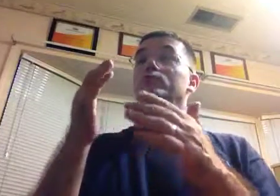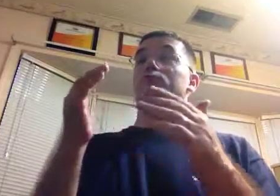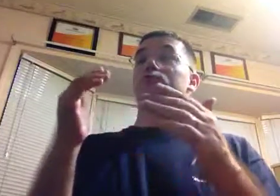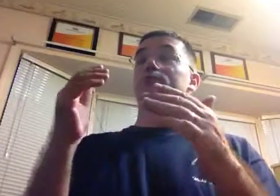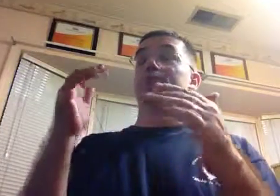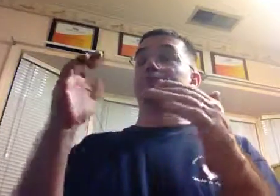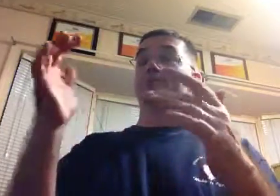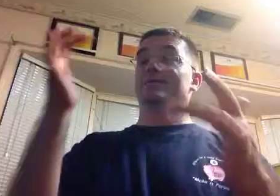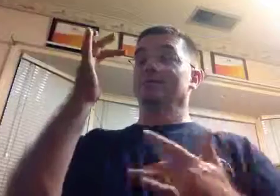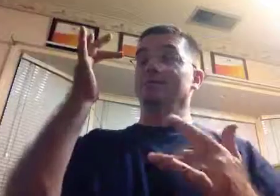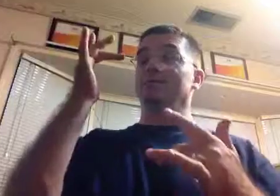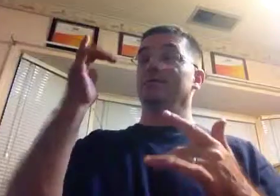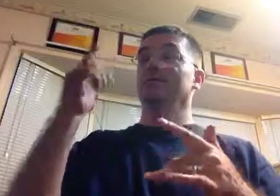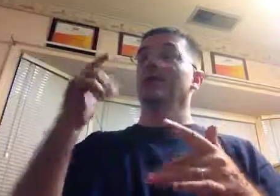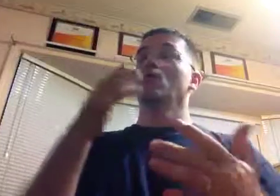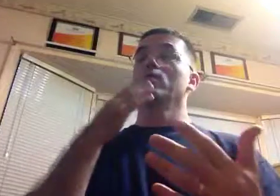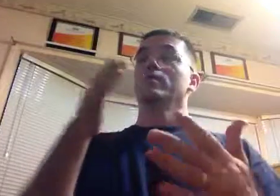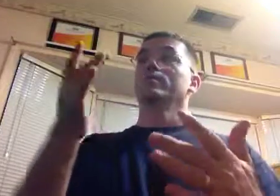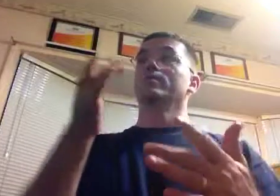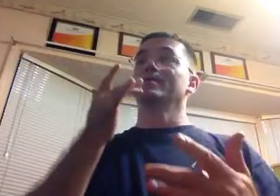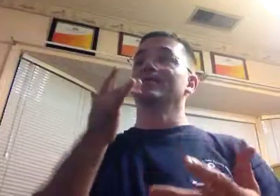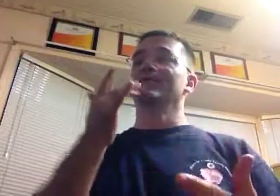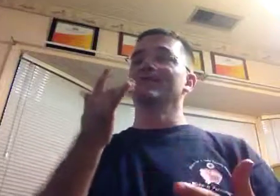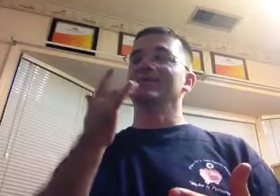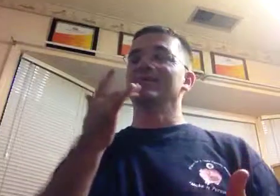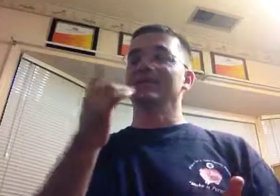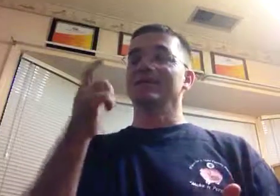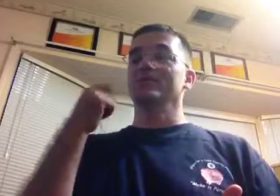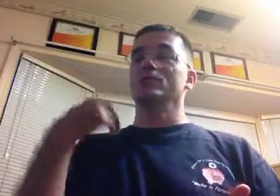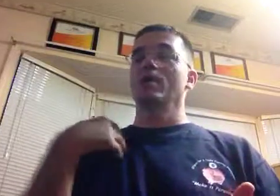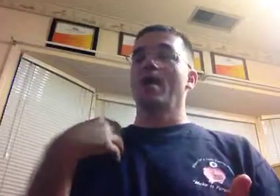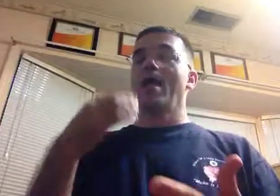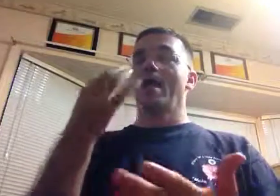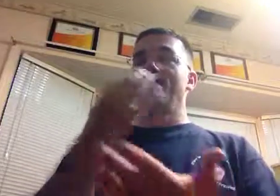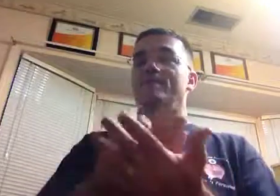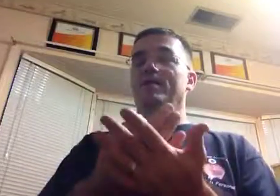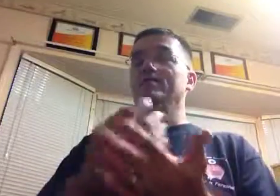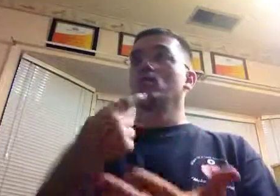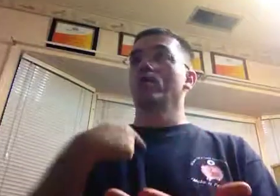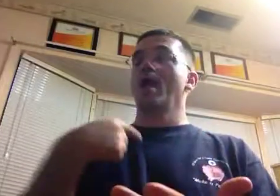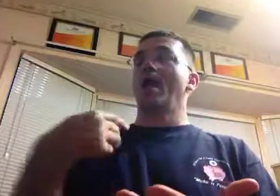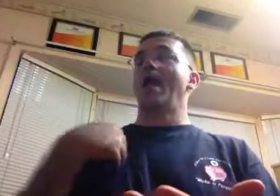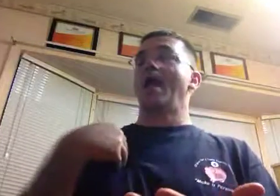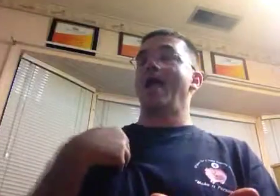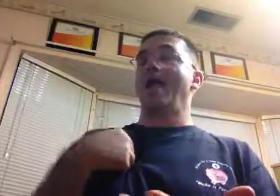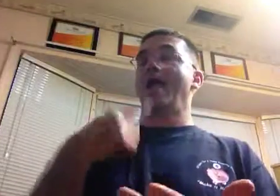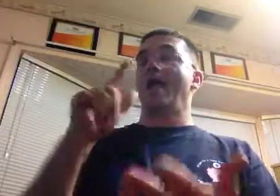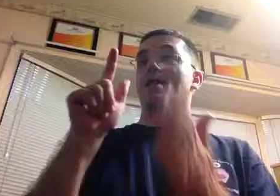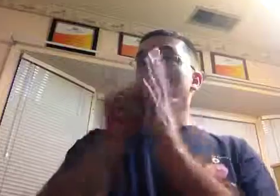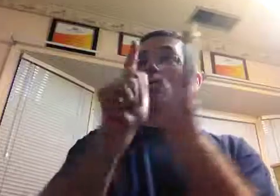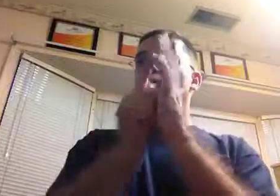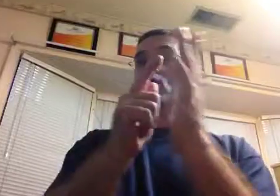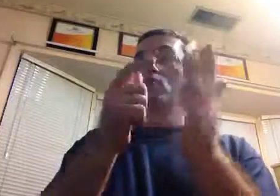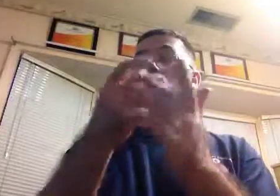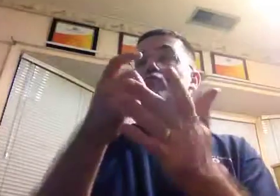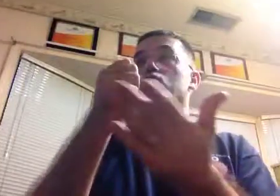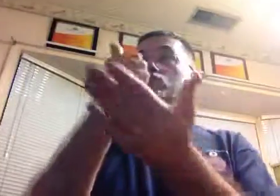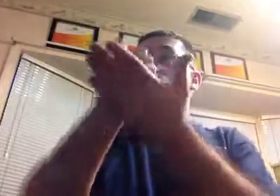done financial education ahead of time, and we had a lawyer who told us how to prepare for his death